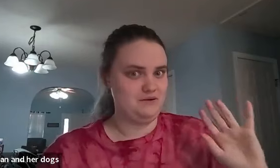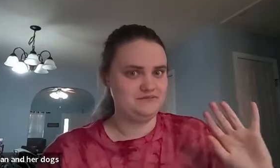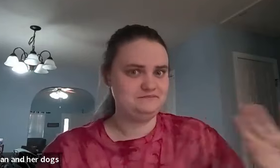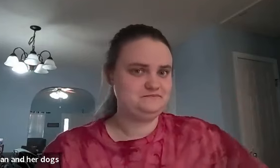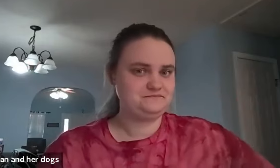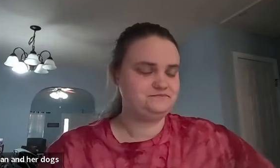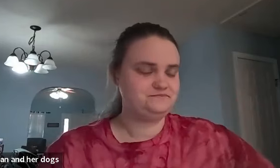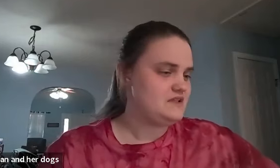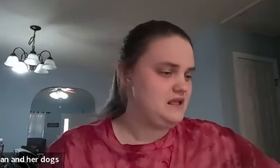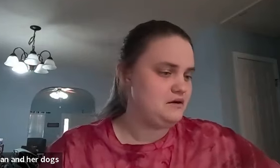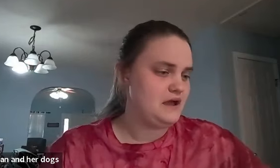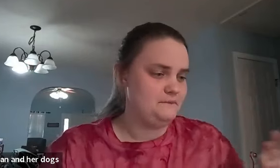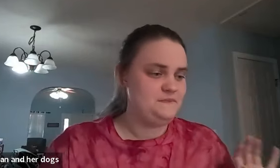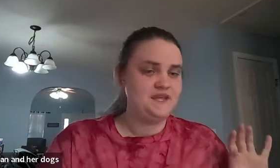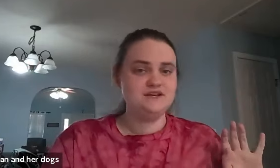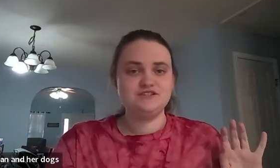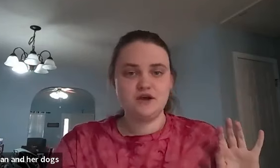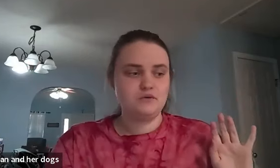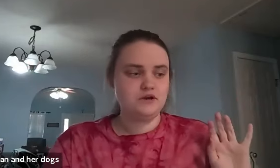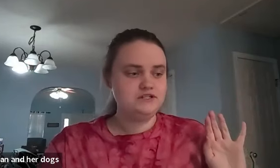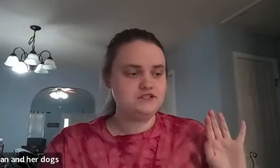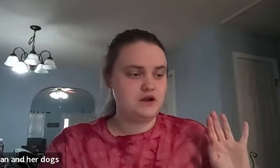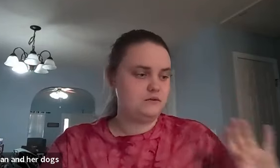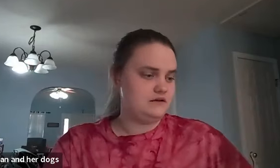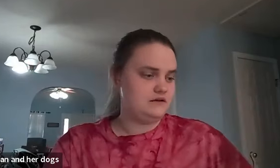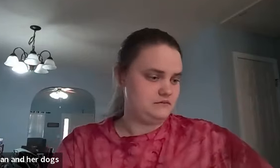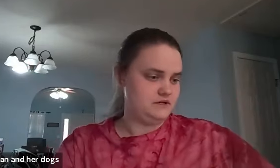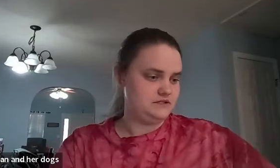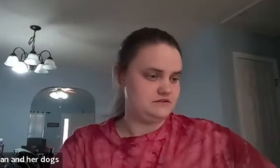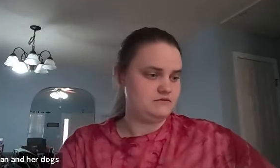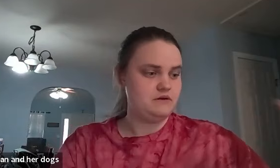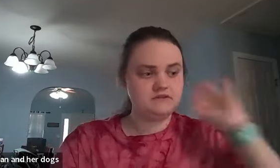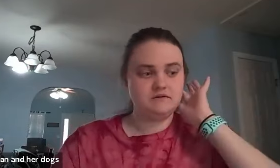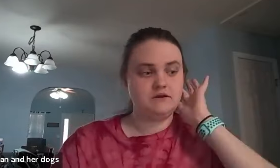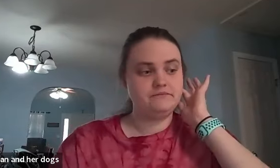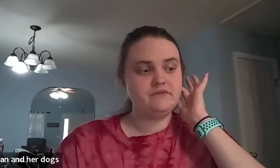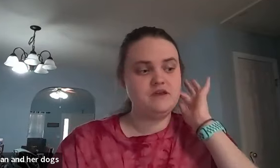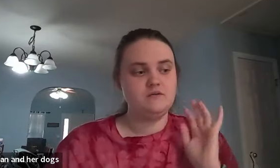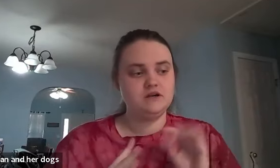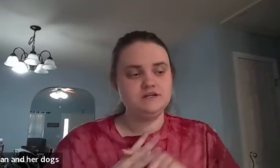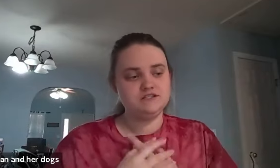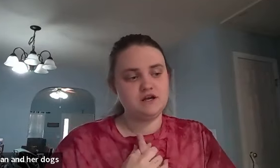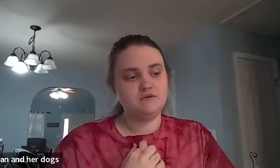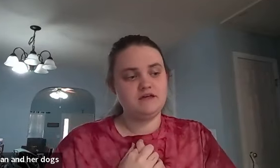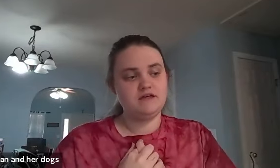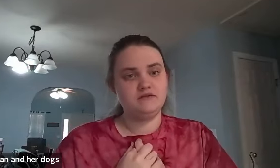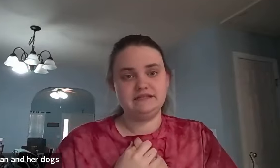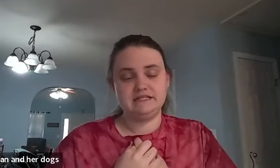overwhelmed. Okay. So we're going to start with, let me make sure these are the right ones. There we go. We're going to start with like